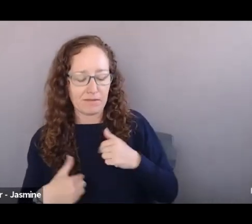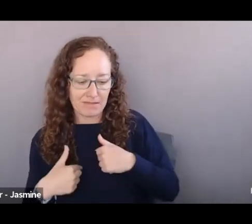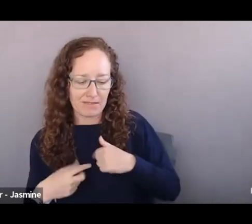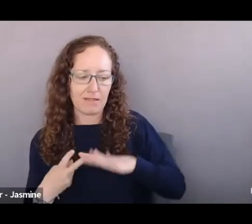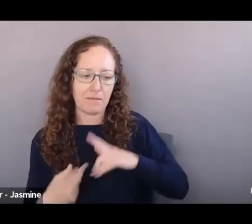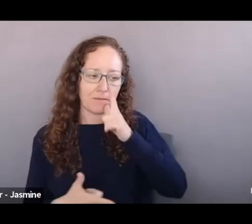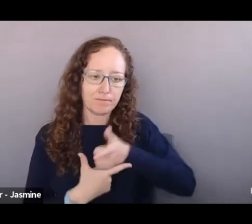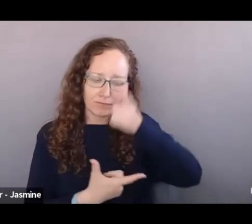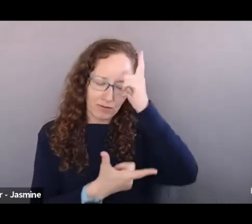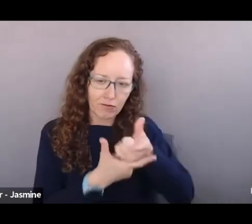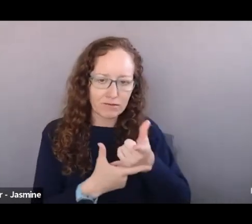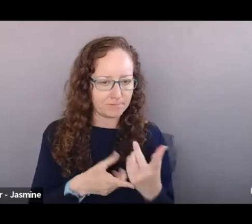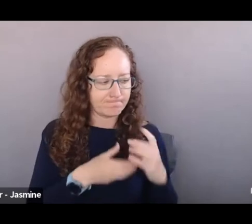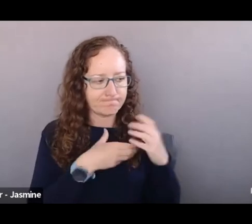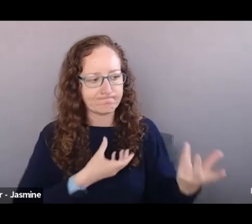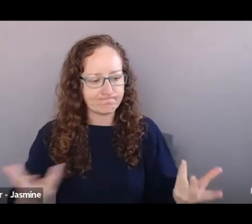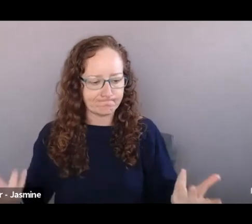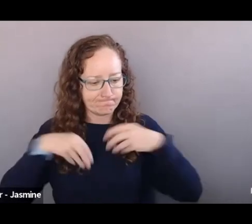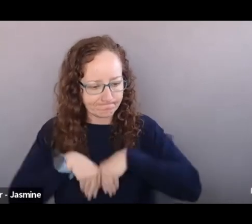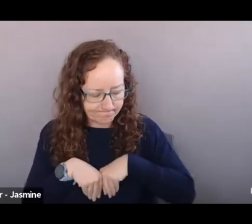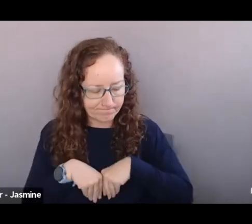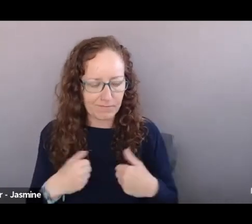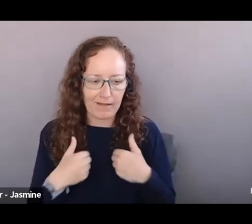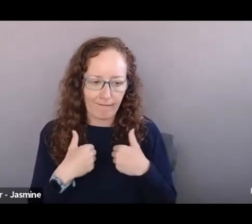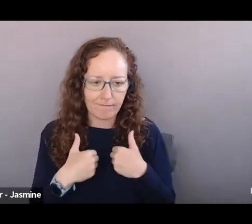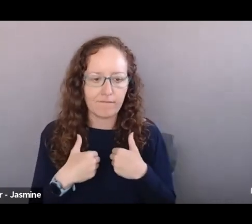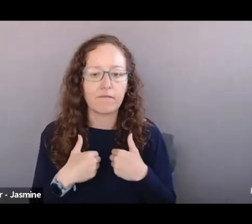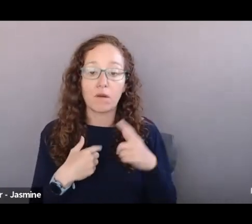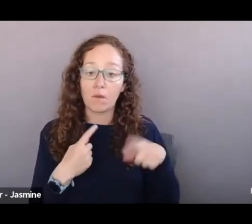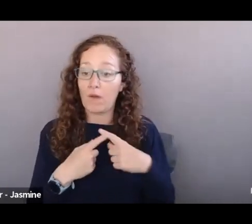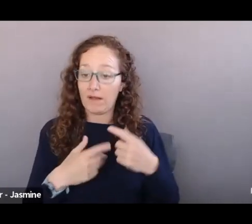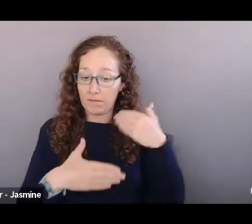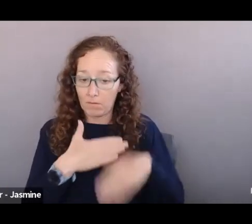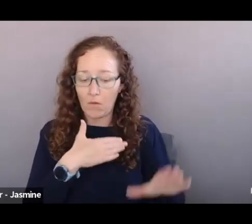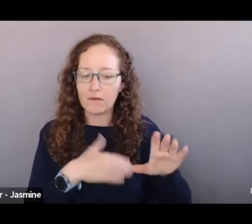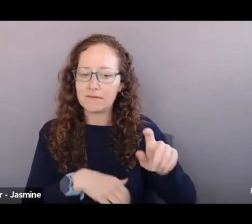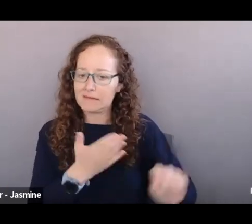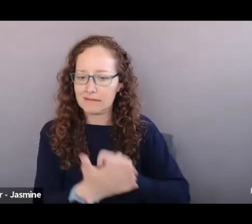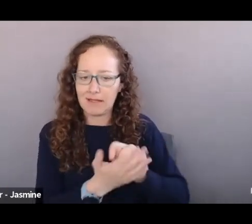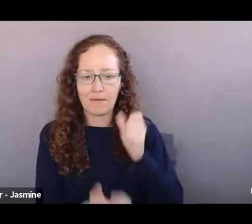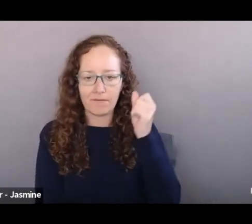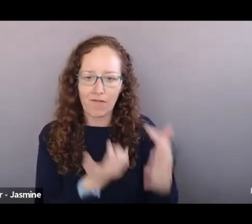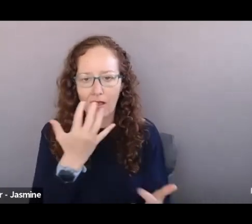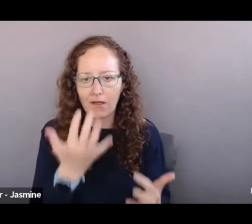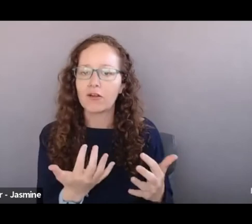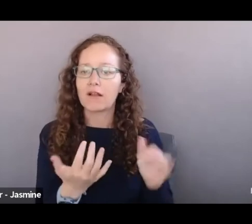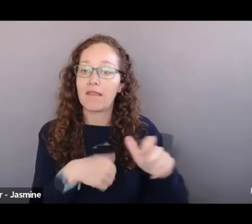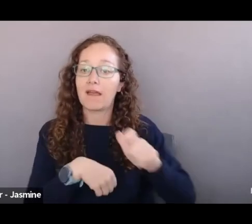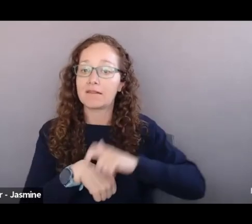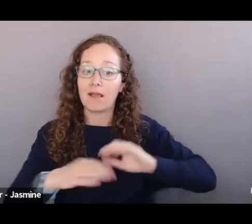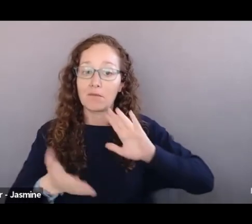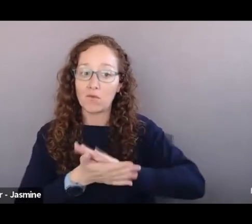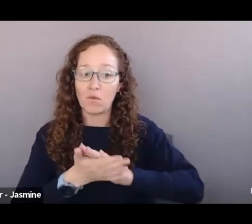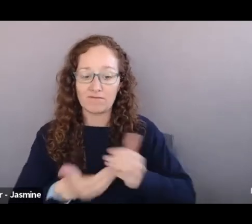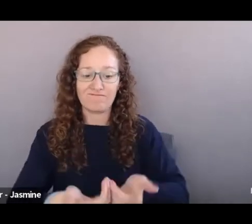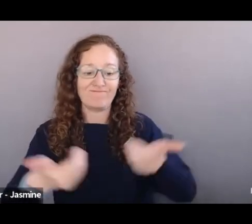a time of desegregation, a time of busing children beyond the boundaries of their own neighborhoods, I was part of the